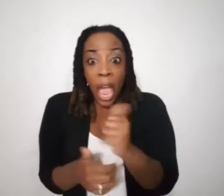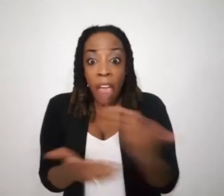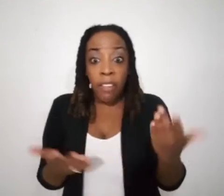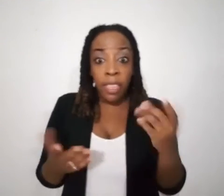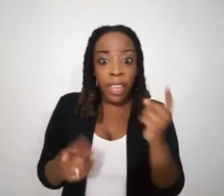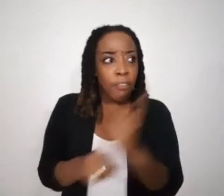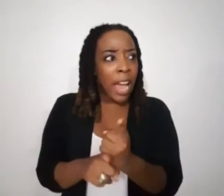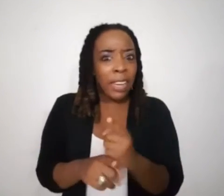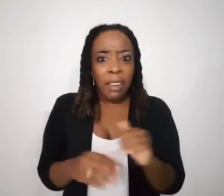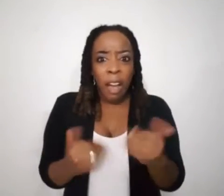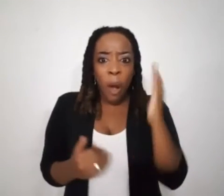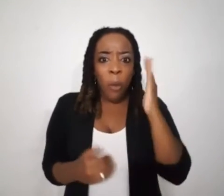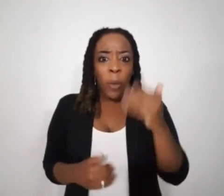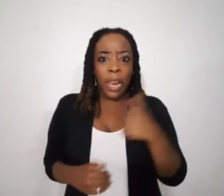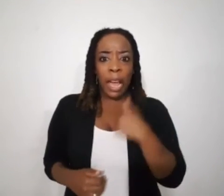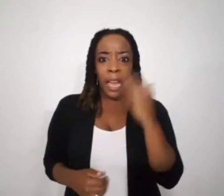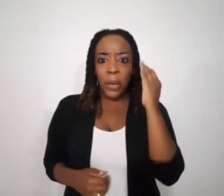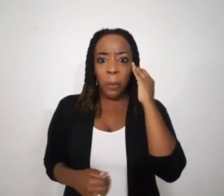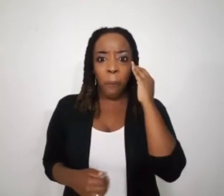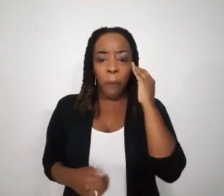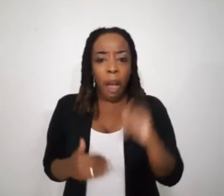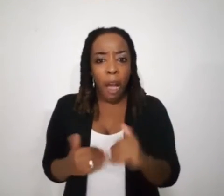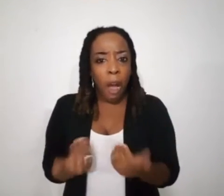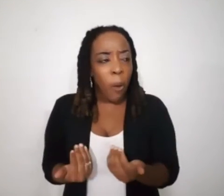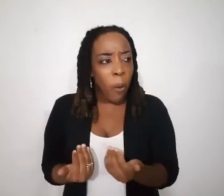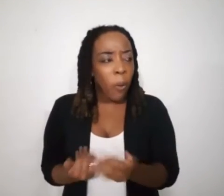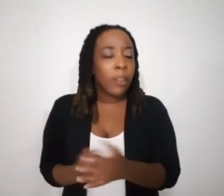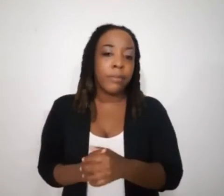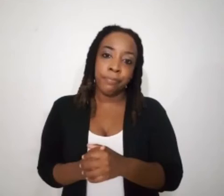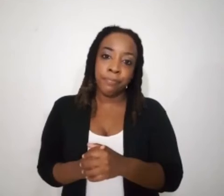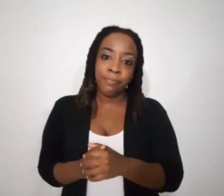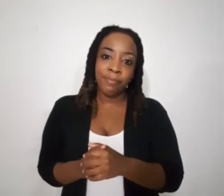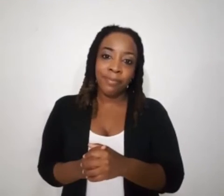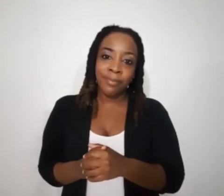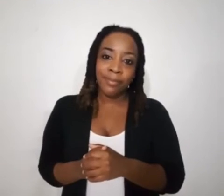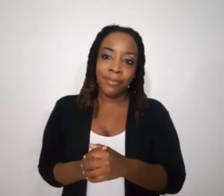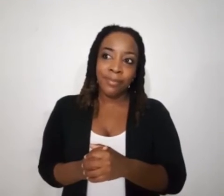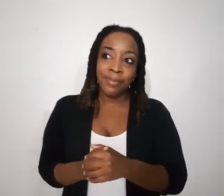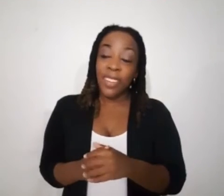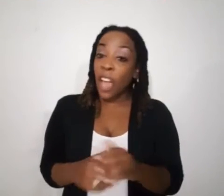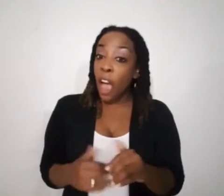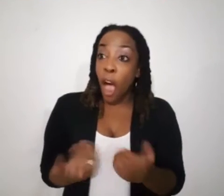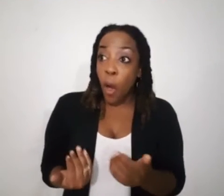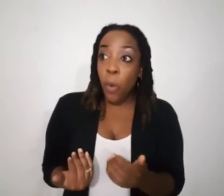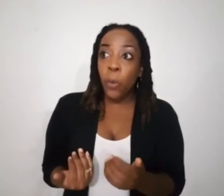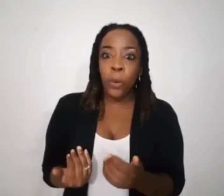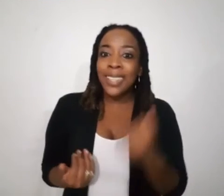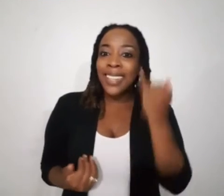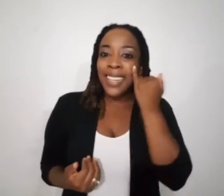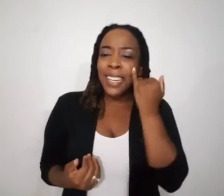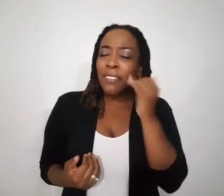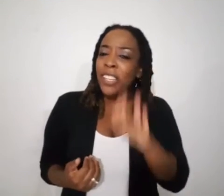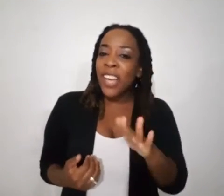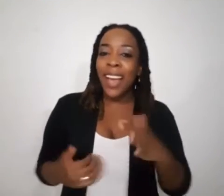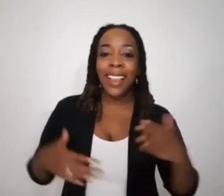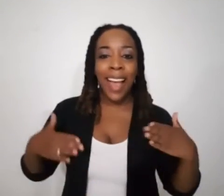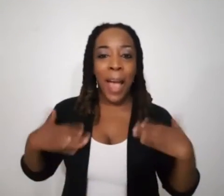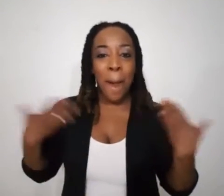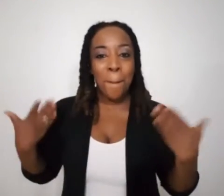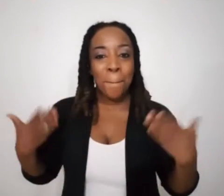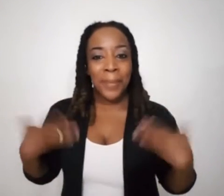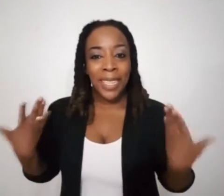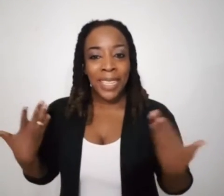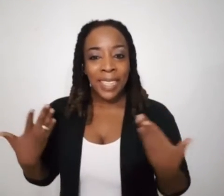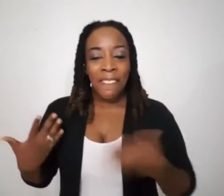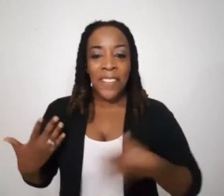right if your child seems very happy and very contented. We know when children feel